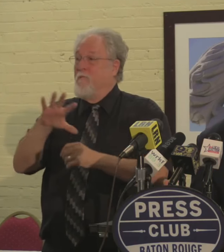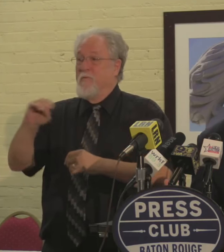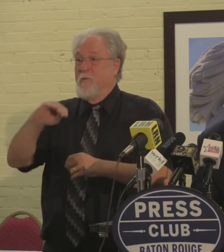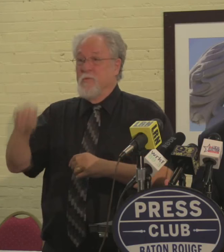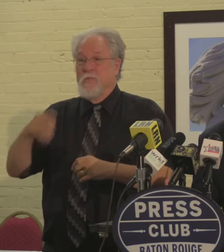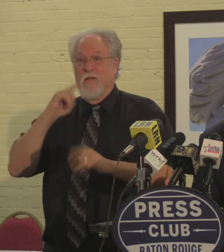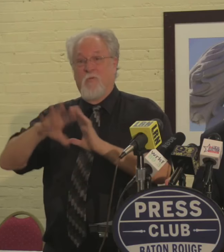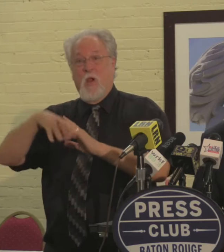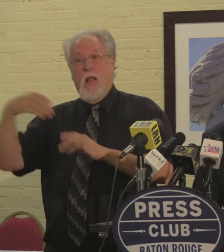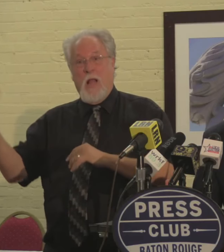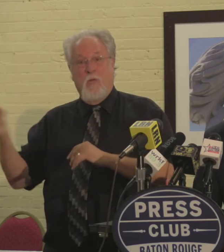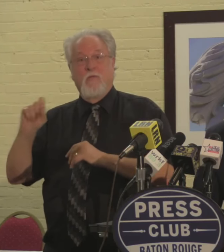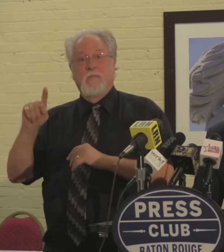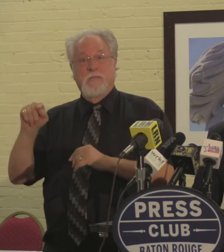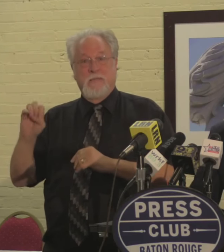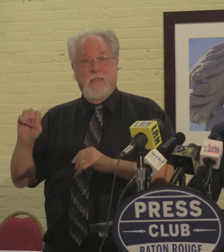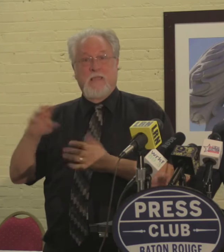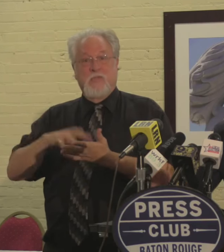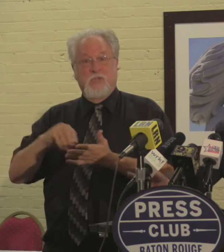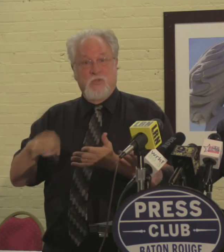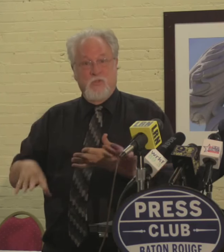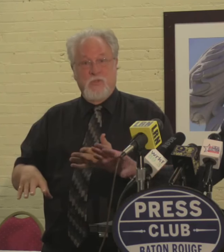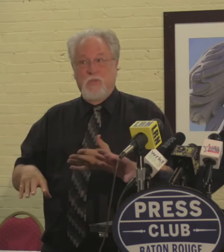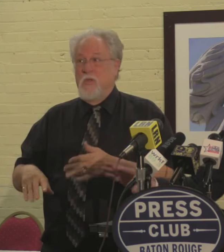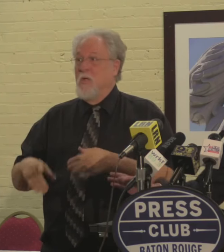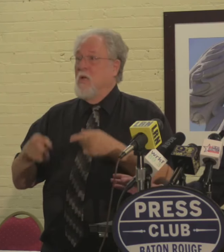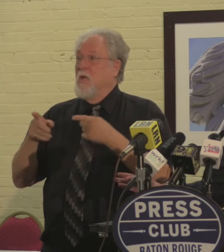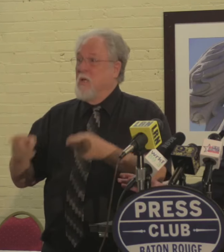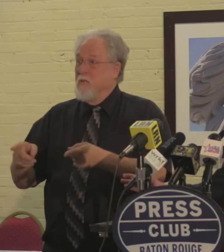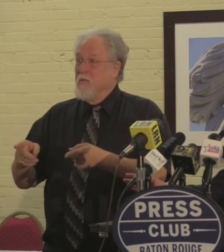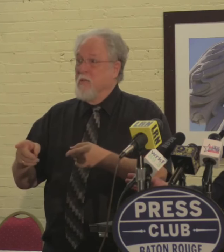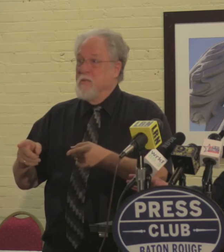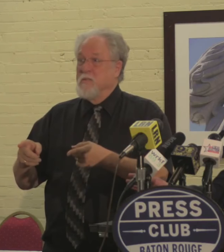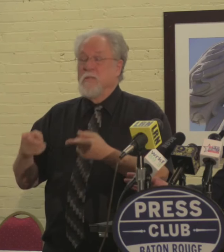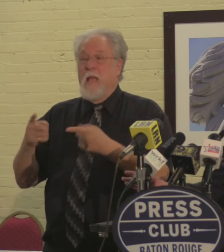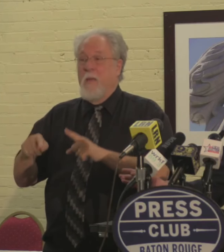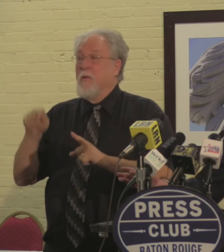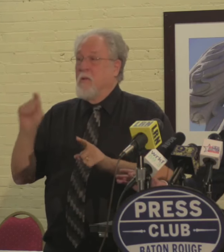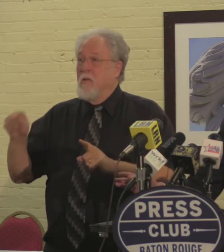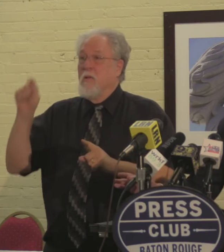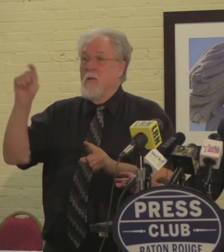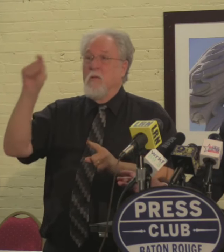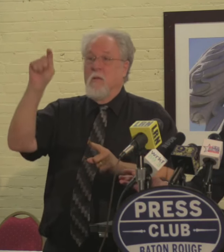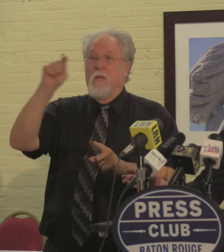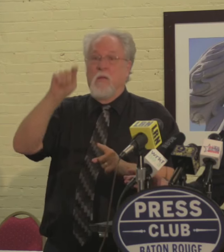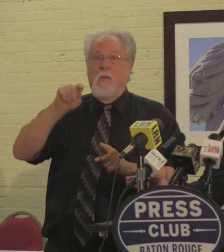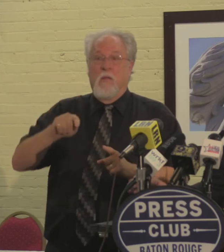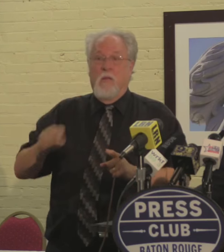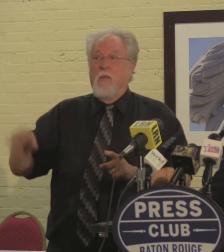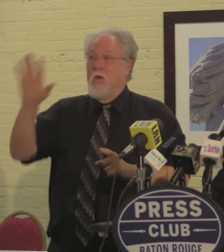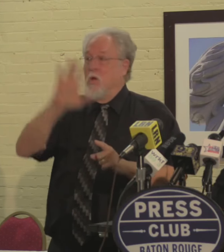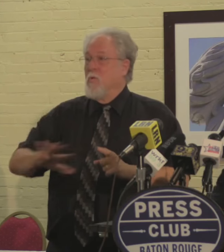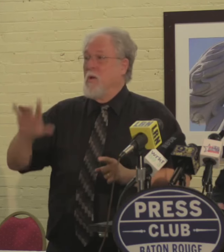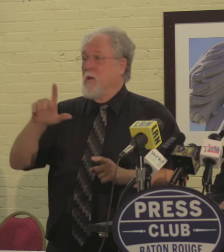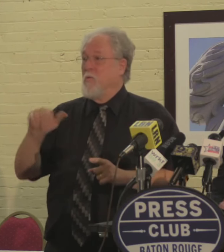for out-of-state students. And this is being played out at different institutions and in different systems across the state of Louisiana,